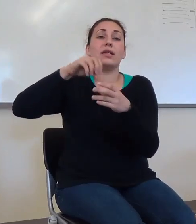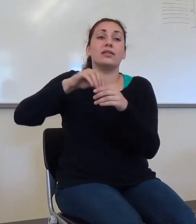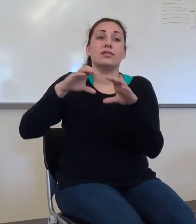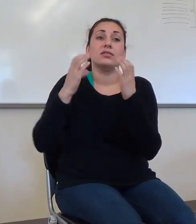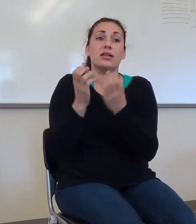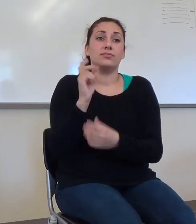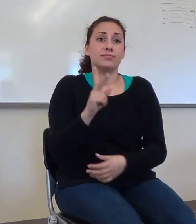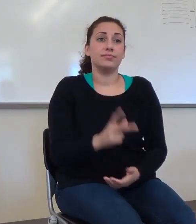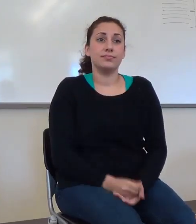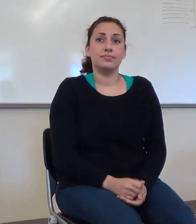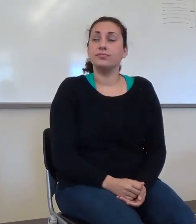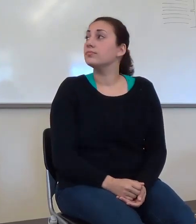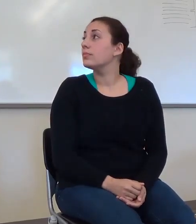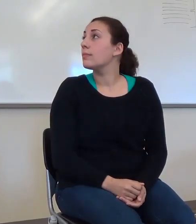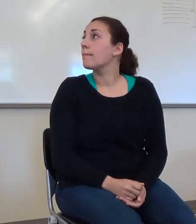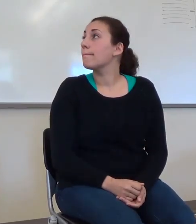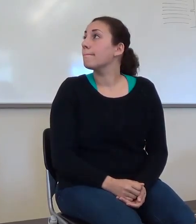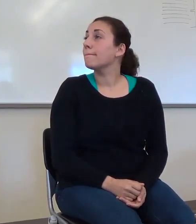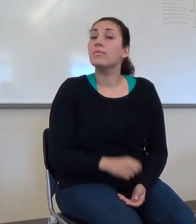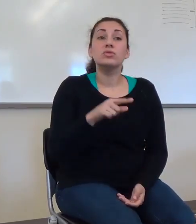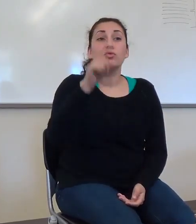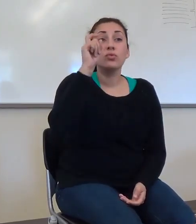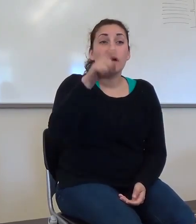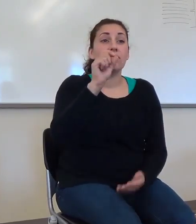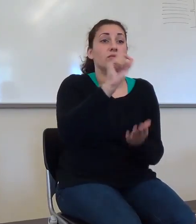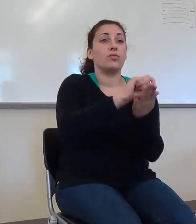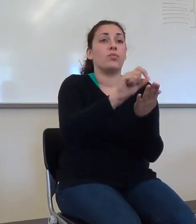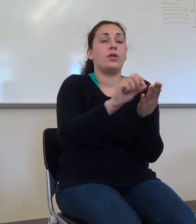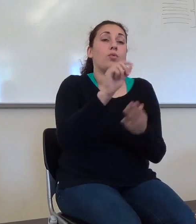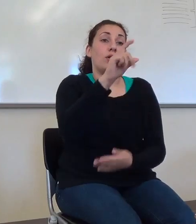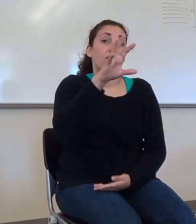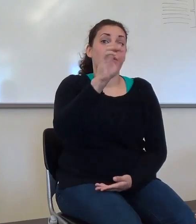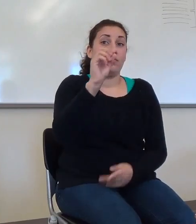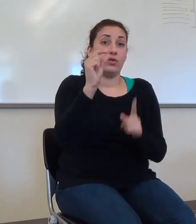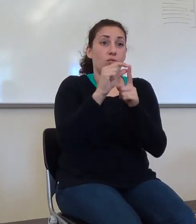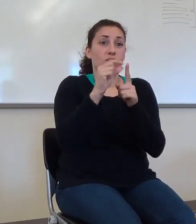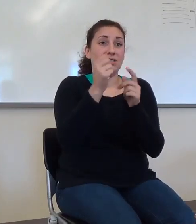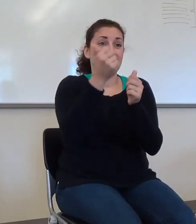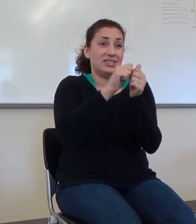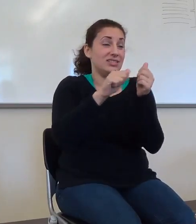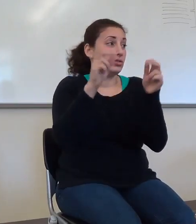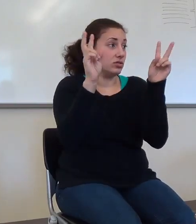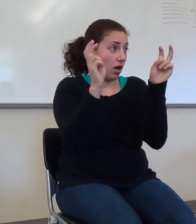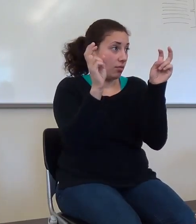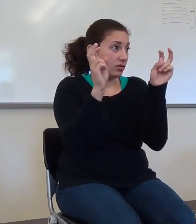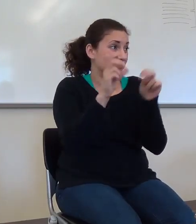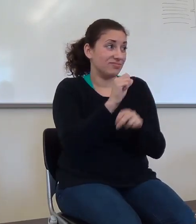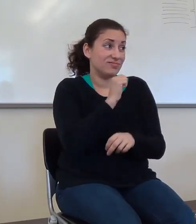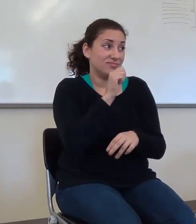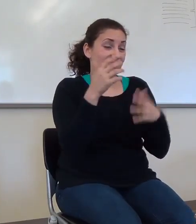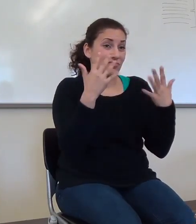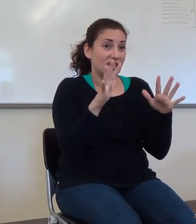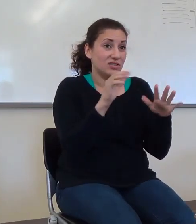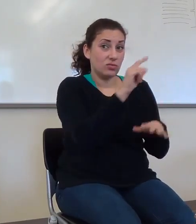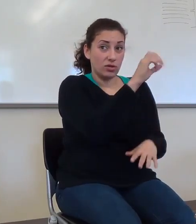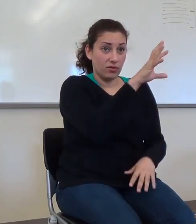much. So you have to write 150 words on each one of the topics, and if you don't, you can write a little bit on